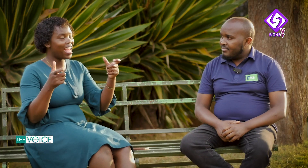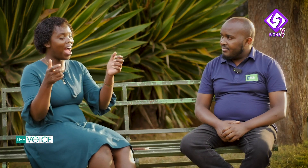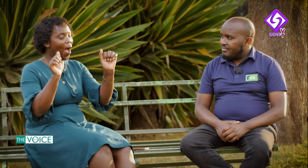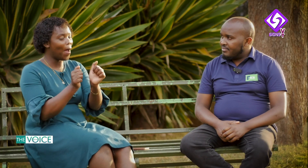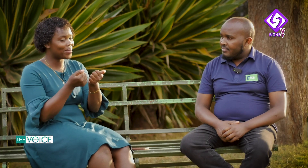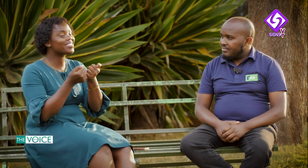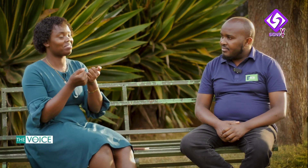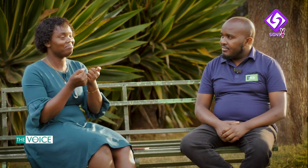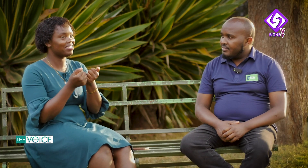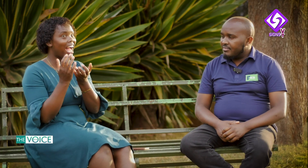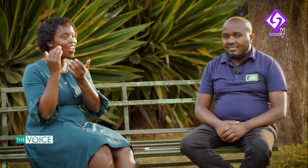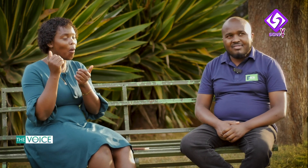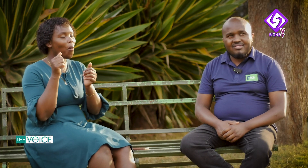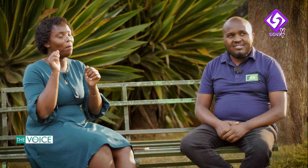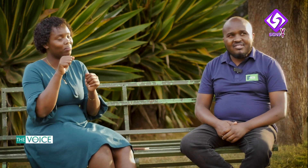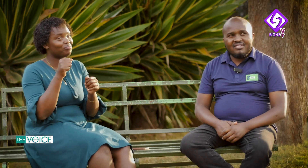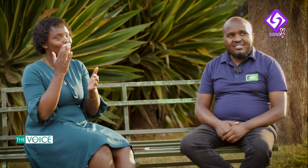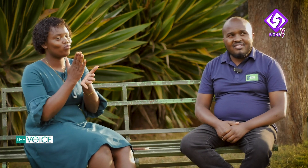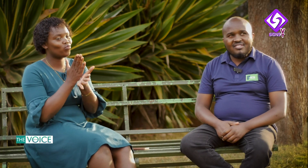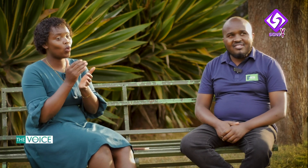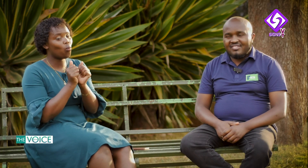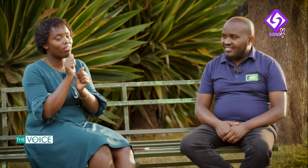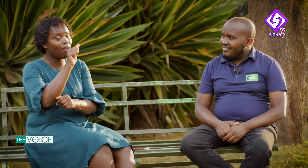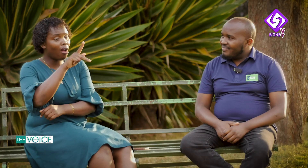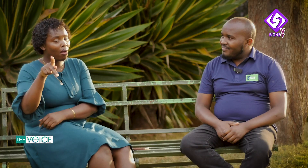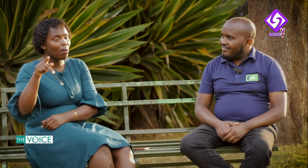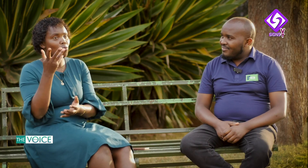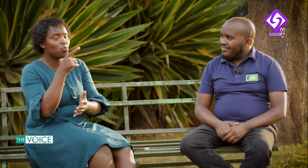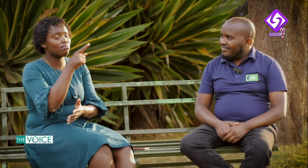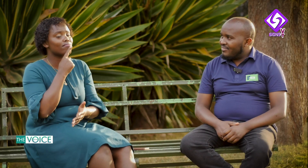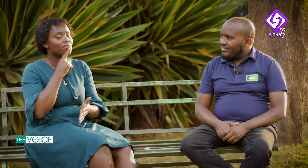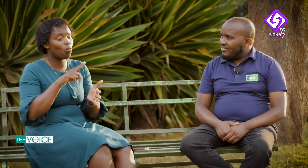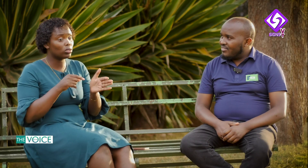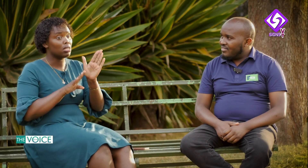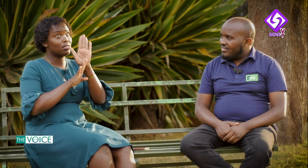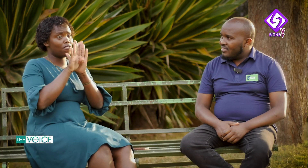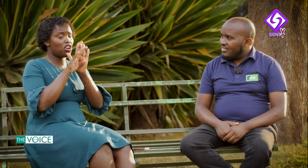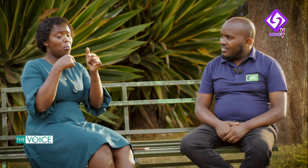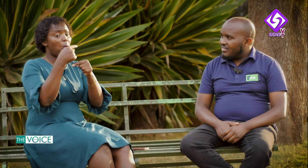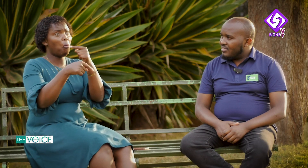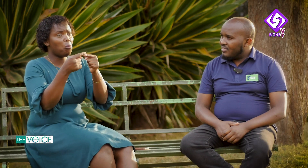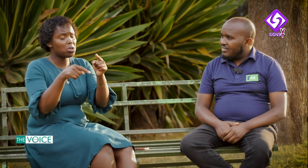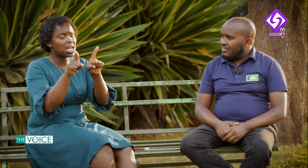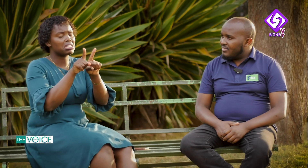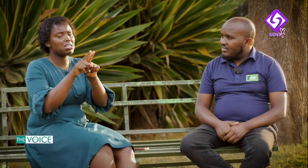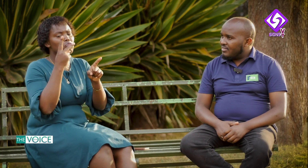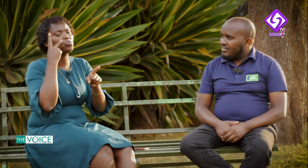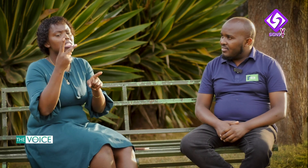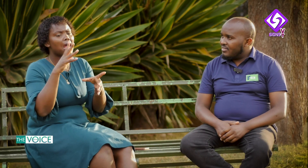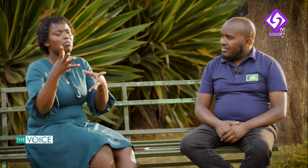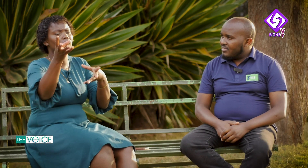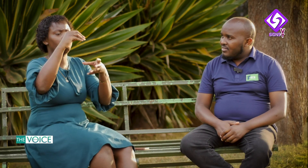I hope the bigger things happen, and I hope the app will continue improving and